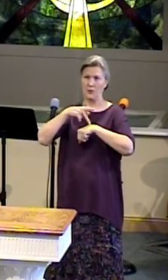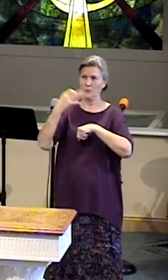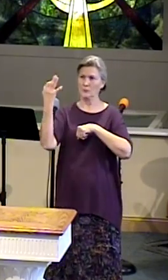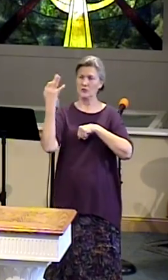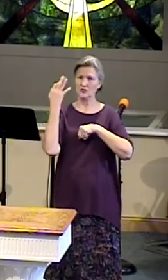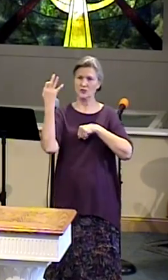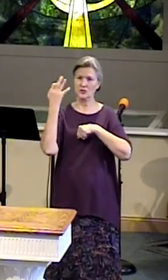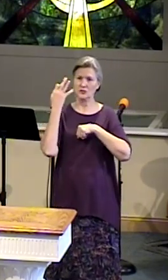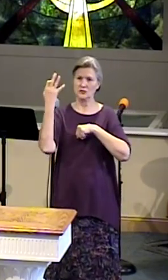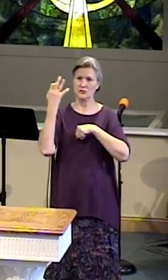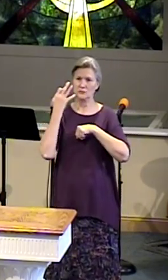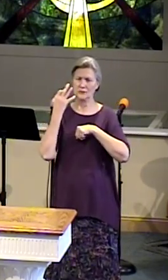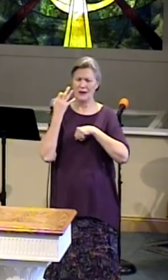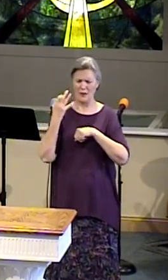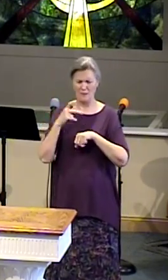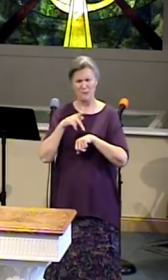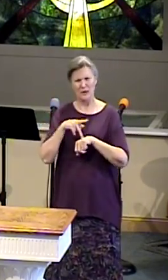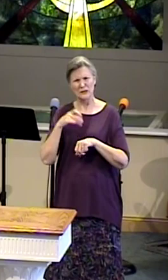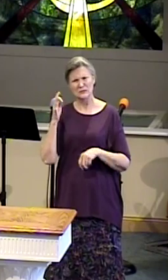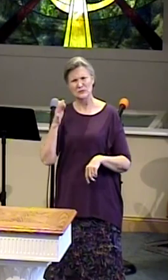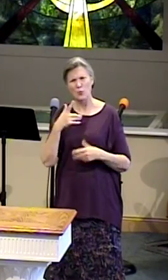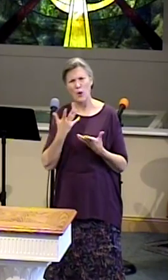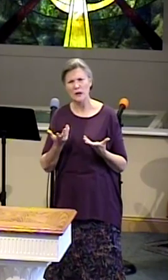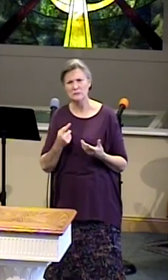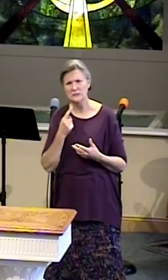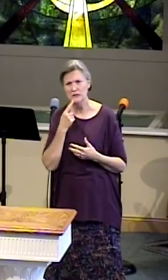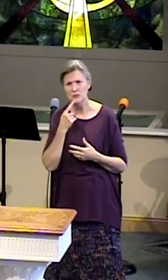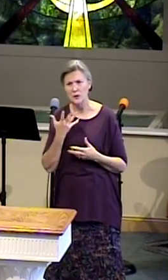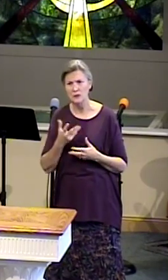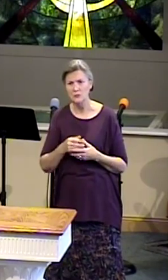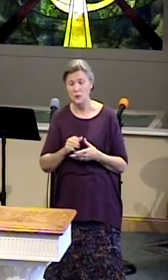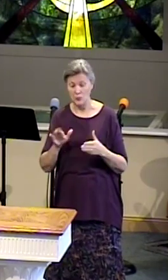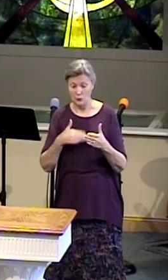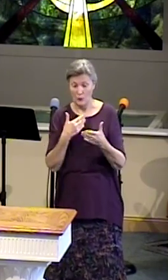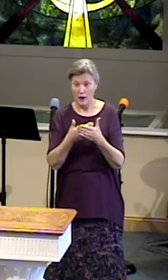them? What did Peter say when he got to Cornelius' house?